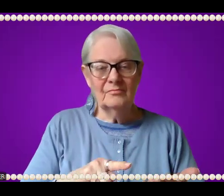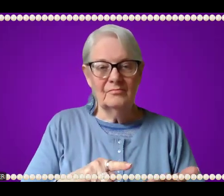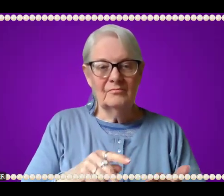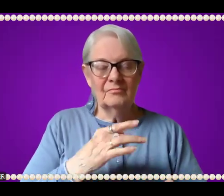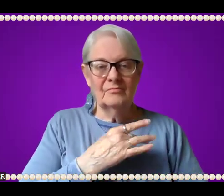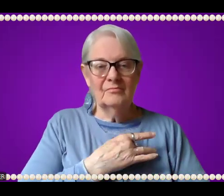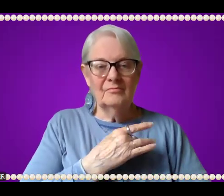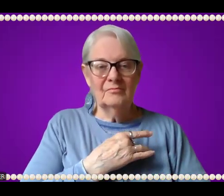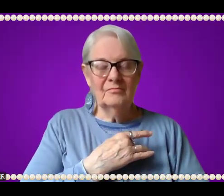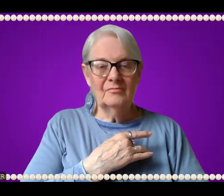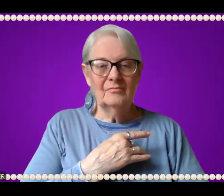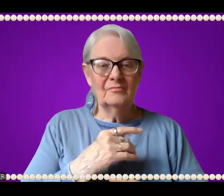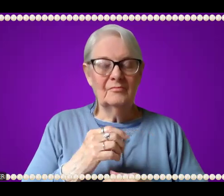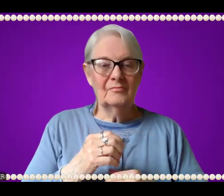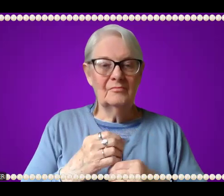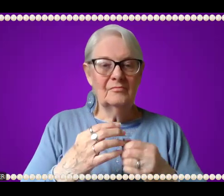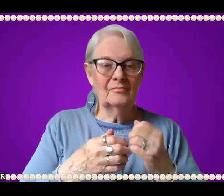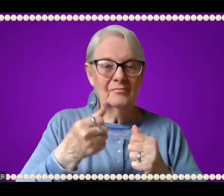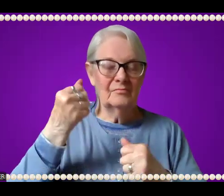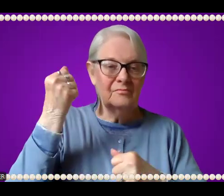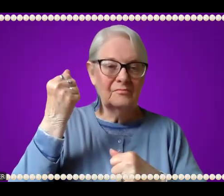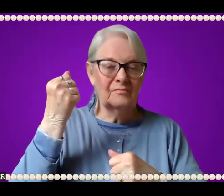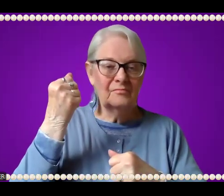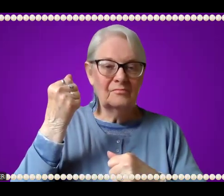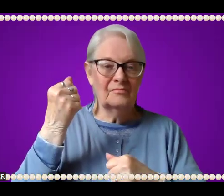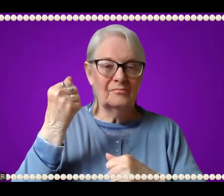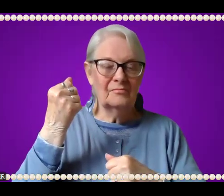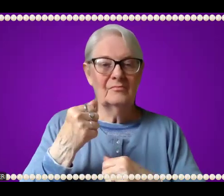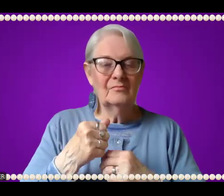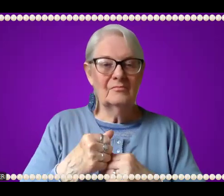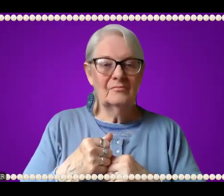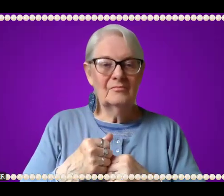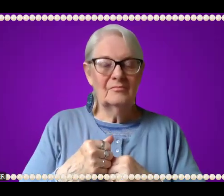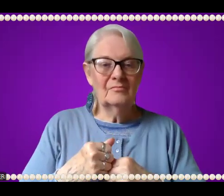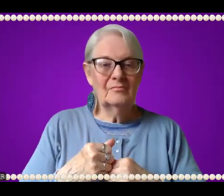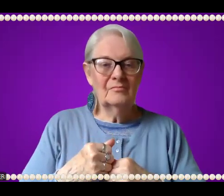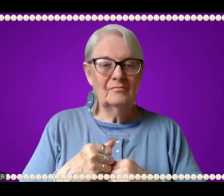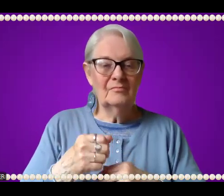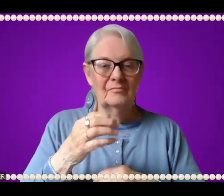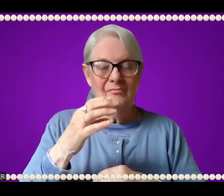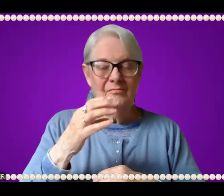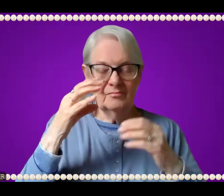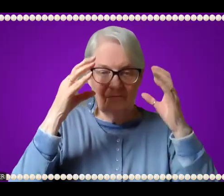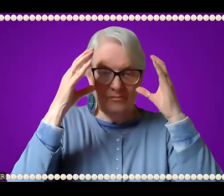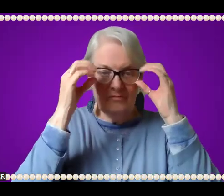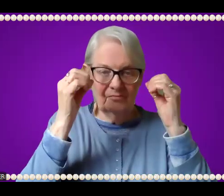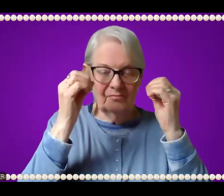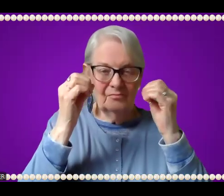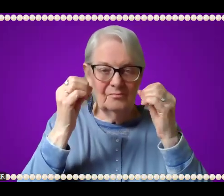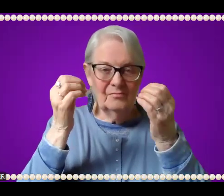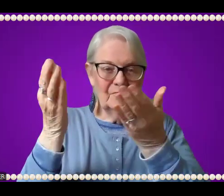more than position. That was huge for me. Obedience brings